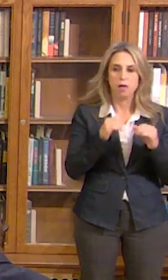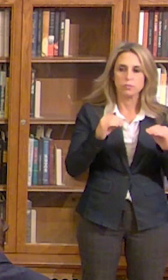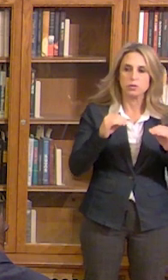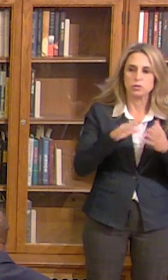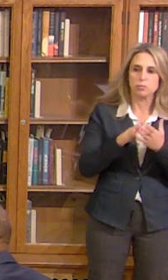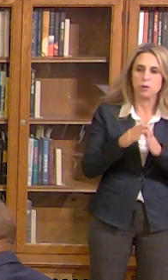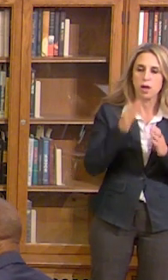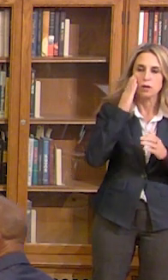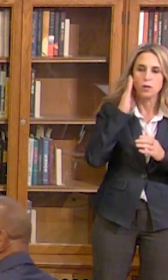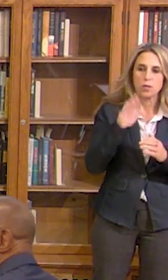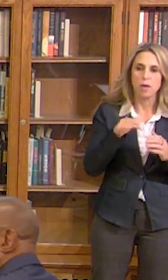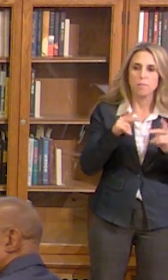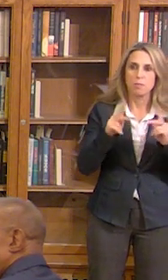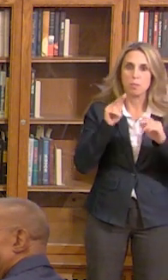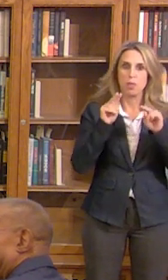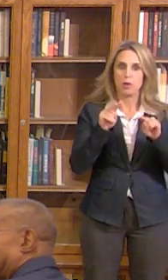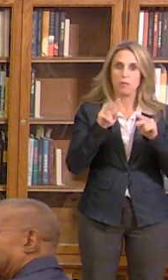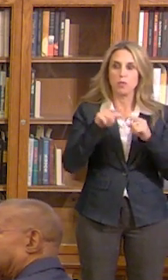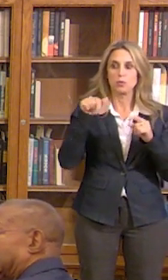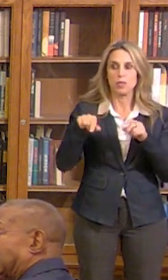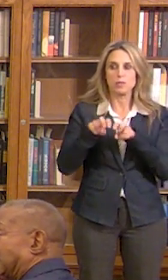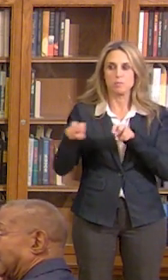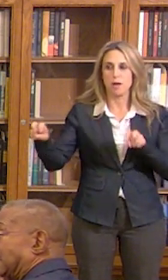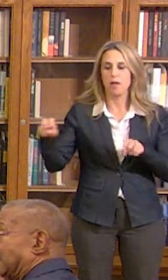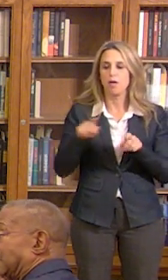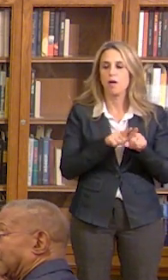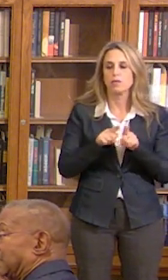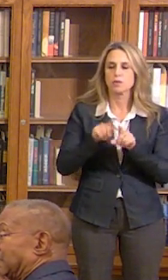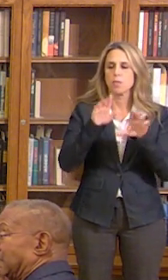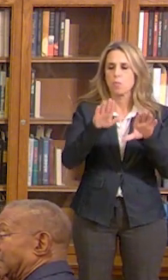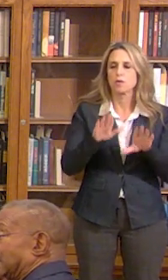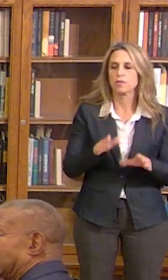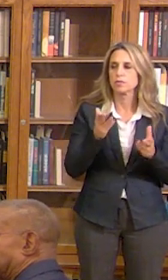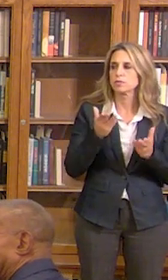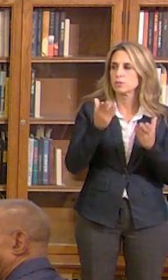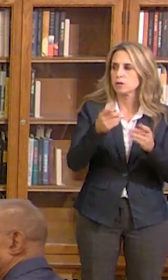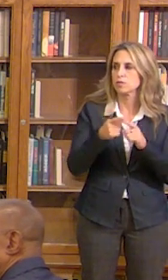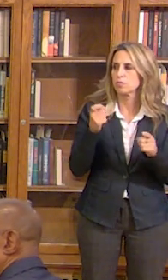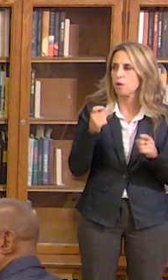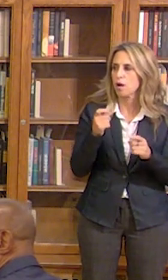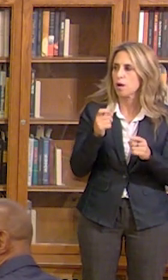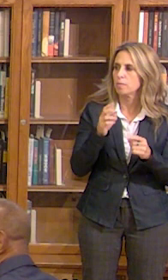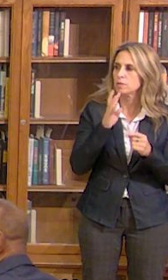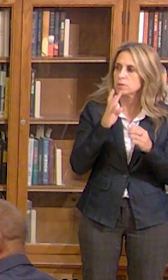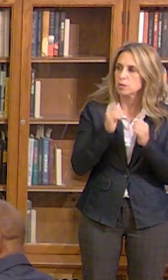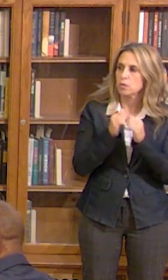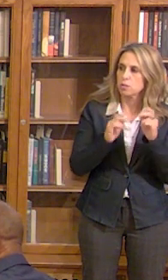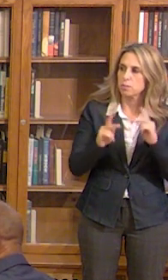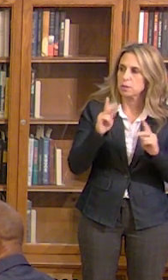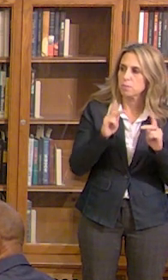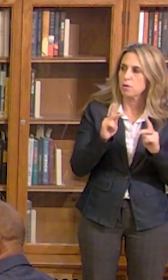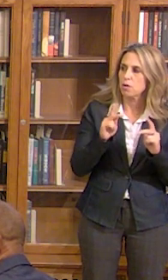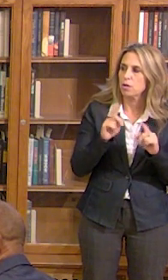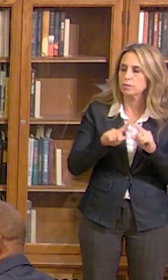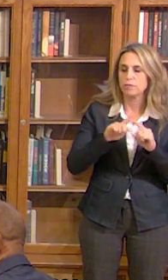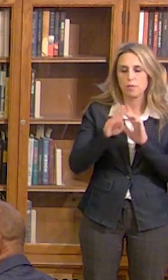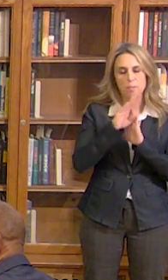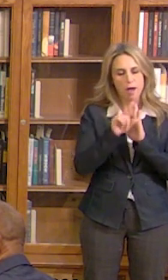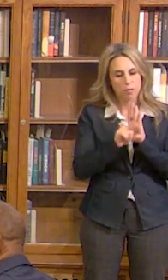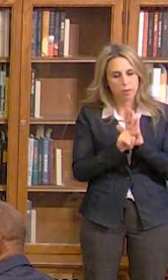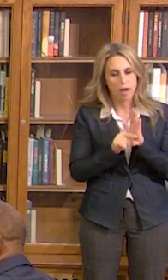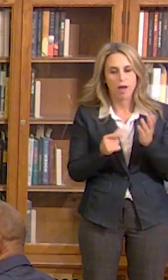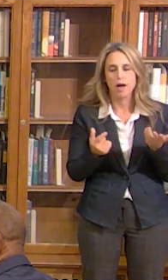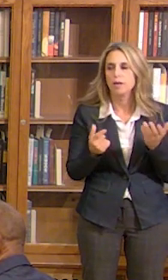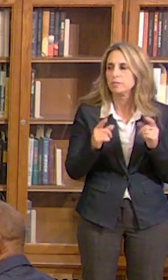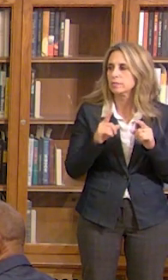people have been looking forward to this panel and I think you all have given a lot of great suggestions from speaking with people with completely different backgrounds taking